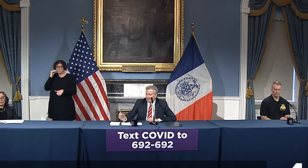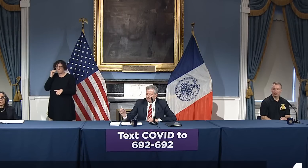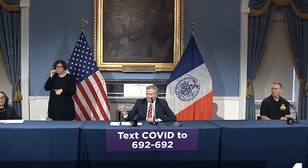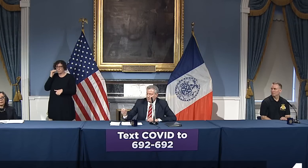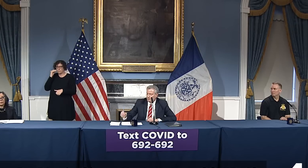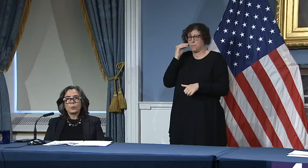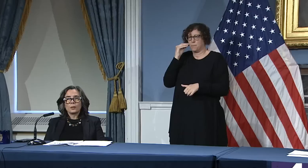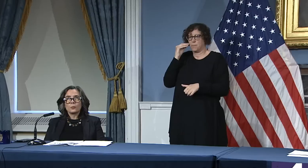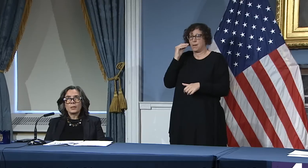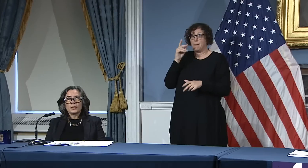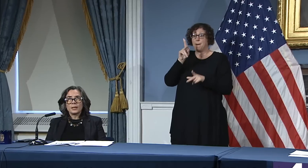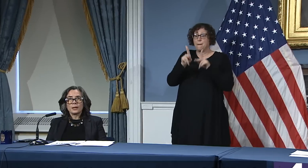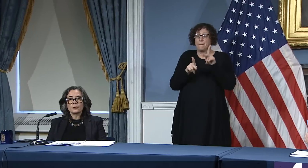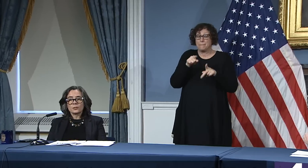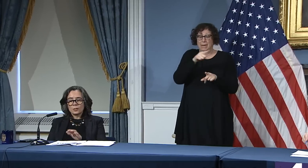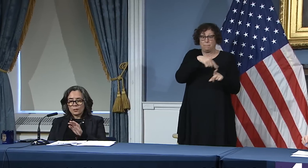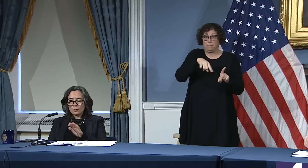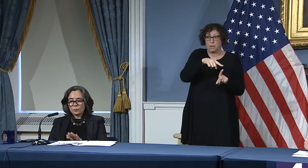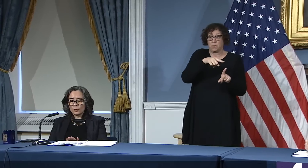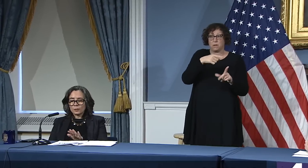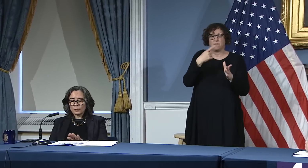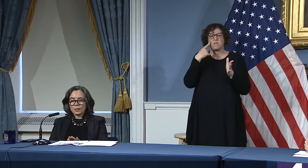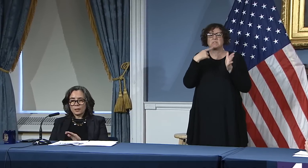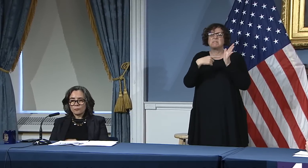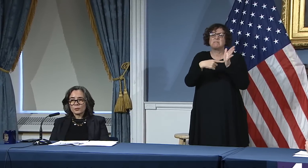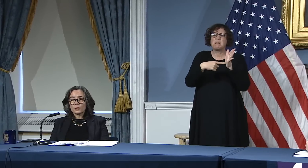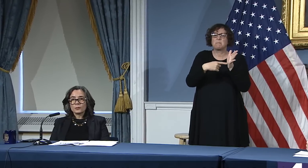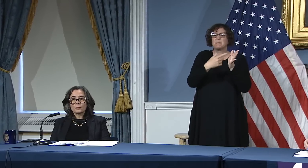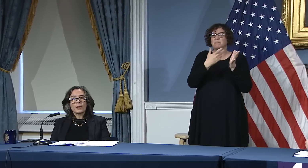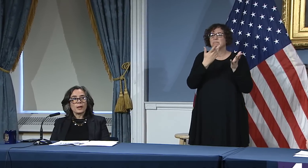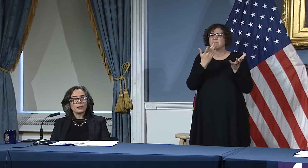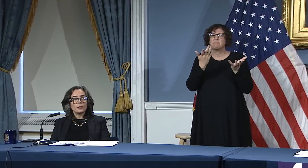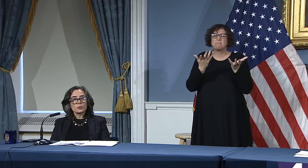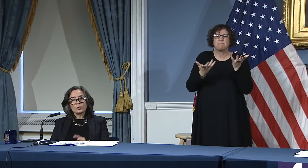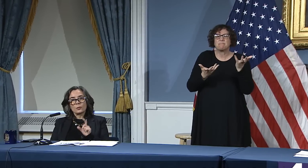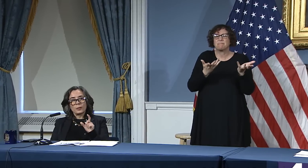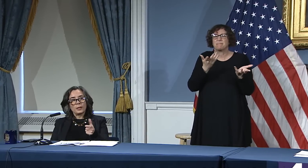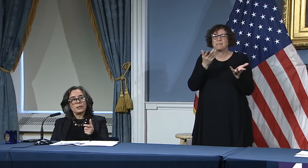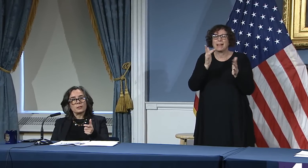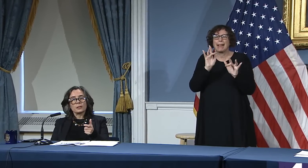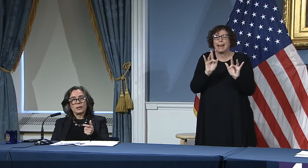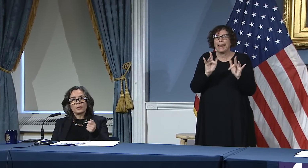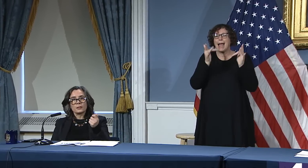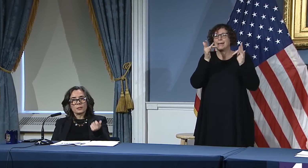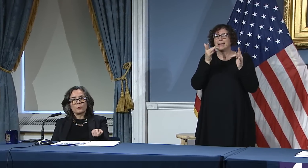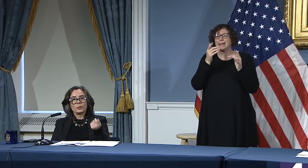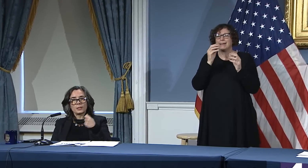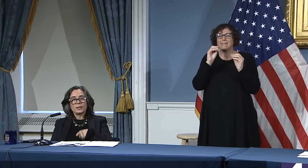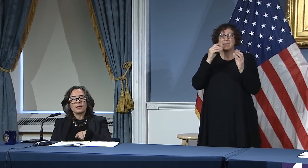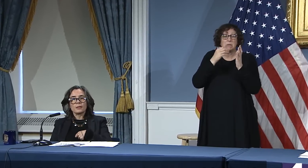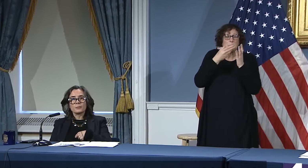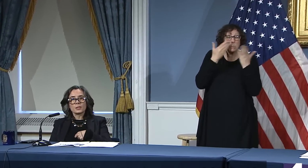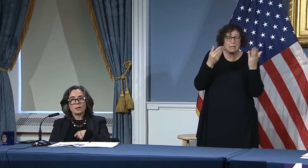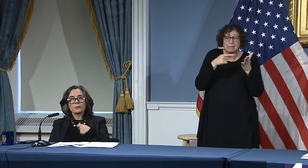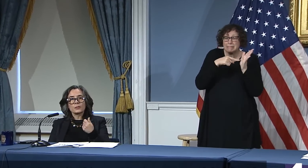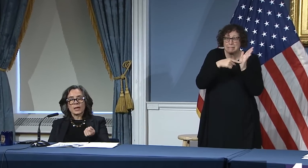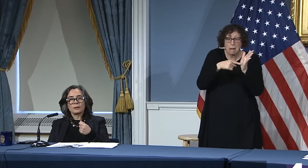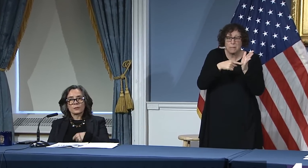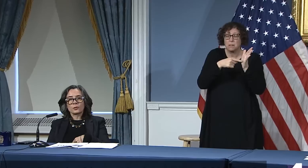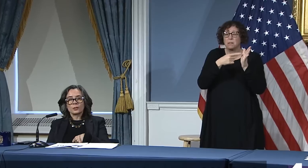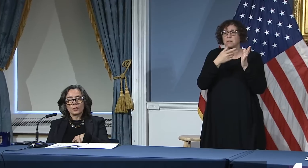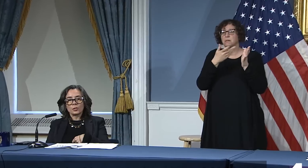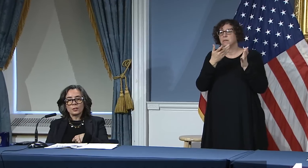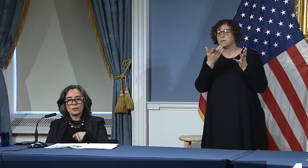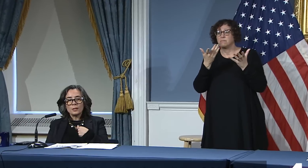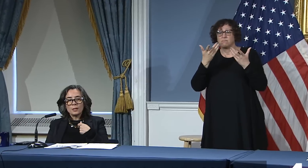a scenario where we get real-time results back. And so any delay in someone taking themselves out